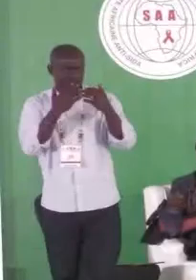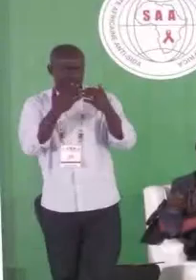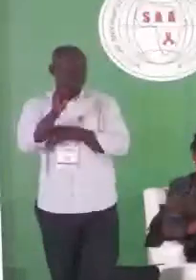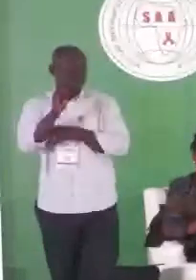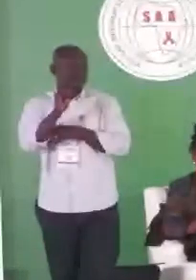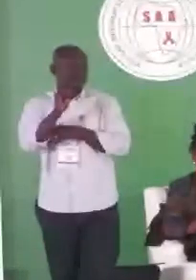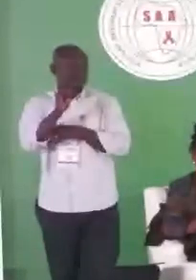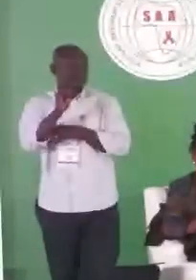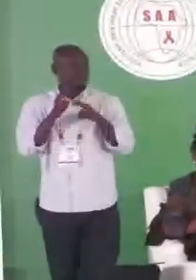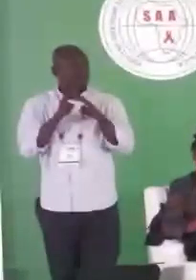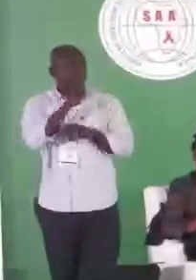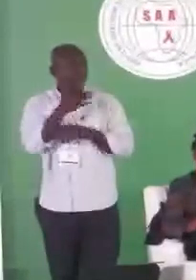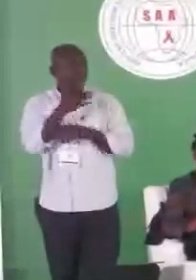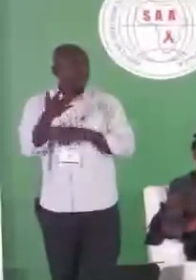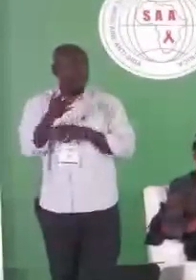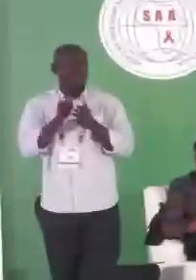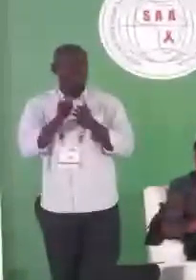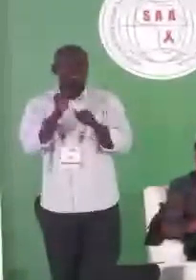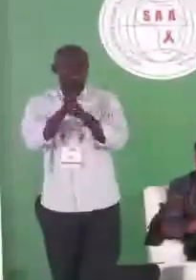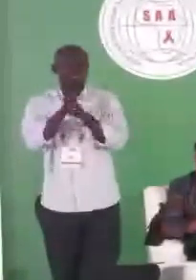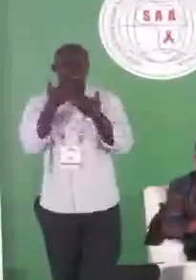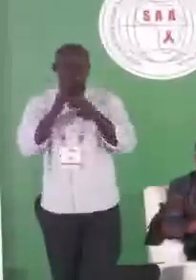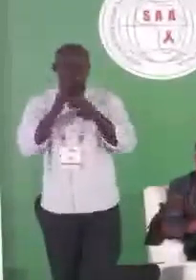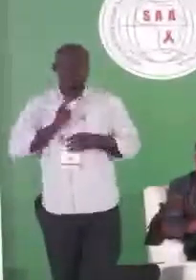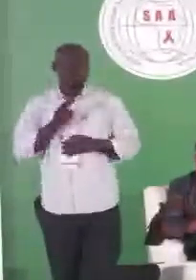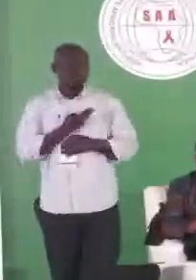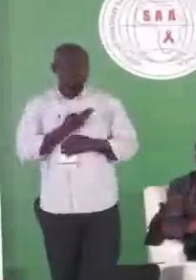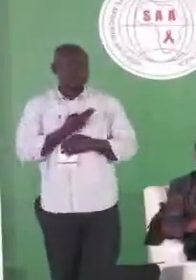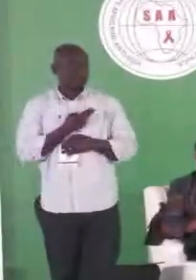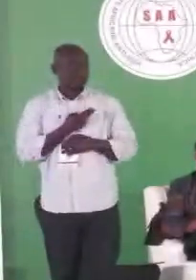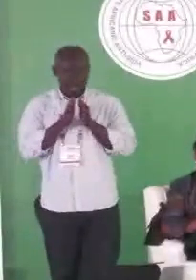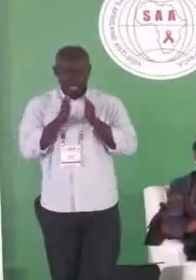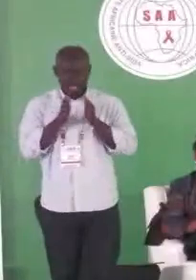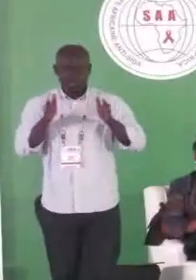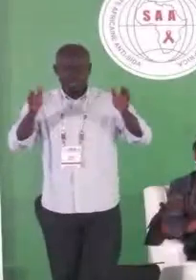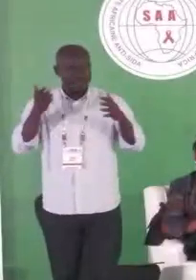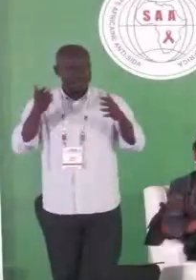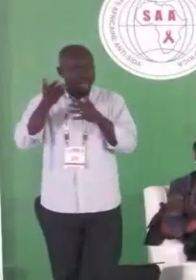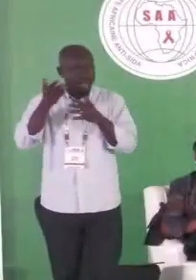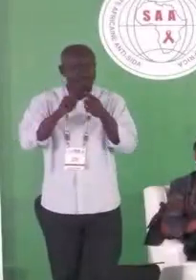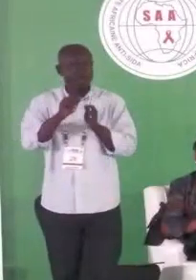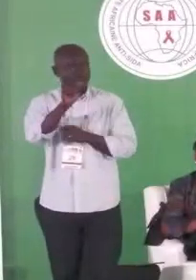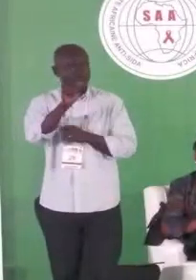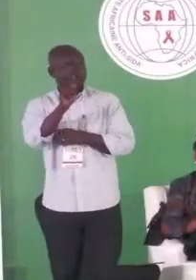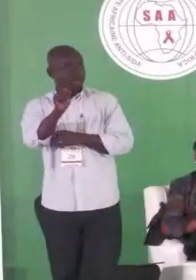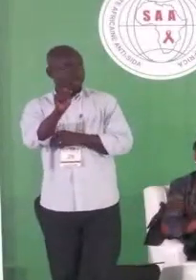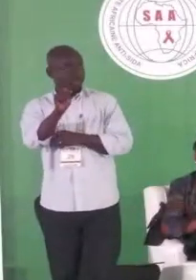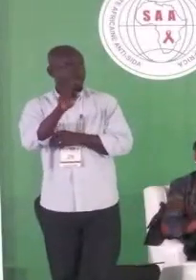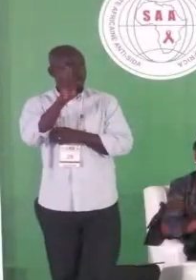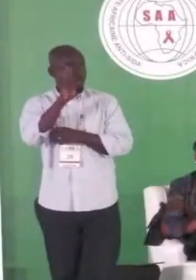So it's one of the things that really worked for us. Also expanding access to ART. We utilize the treat